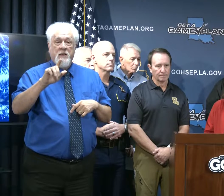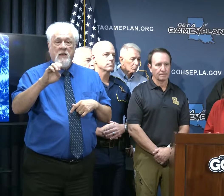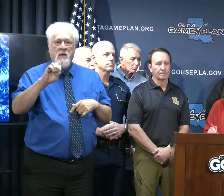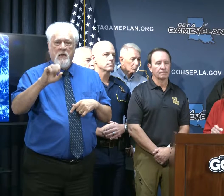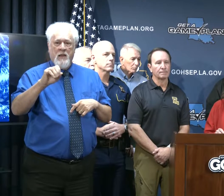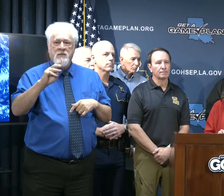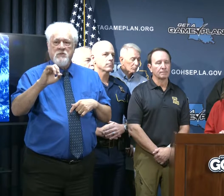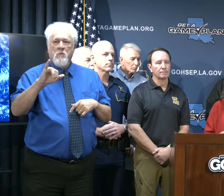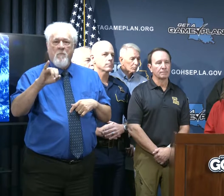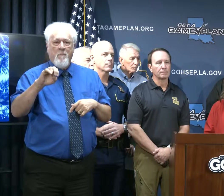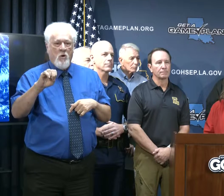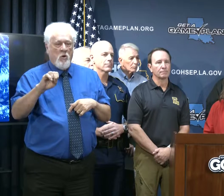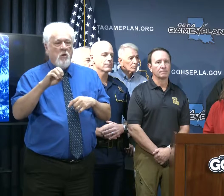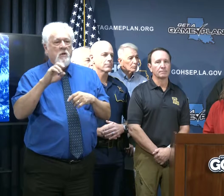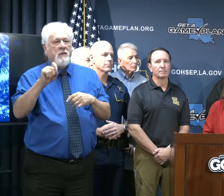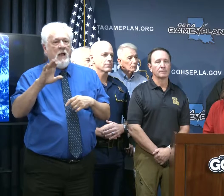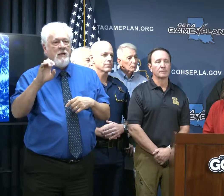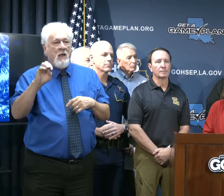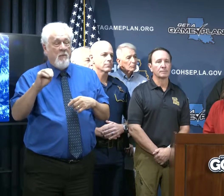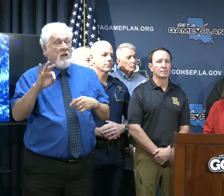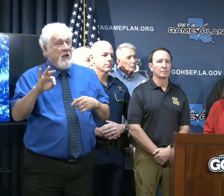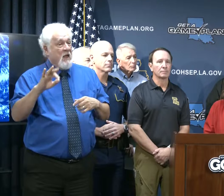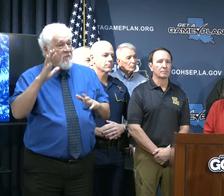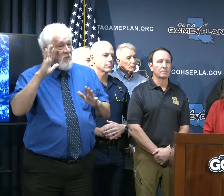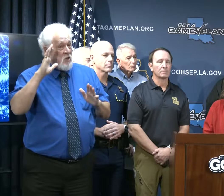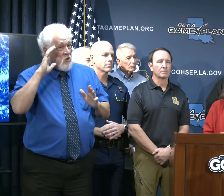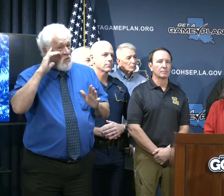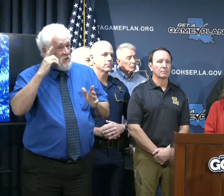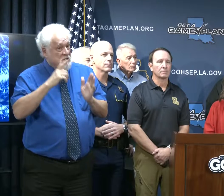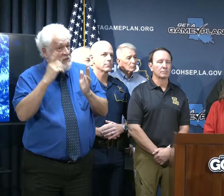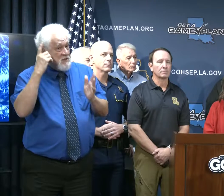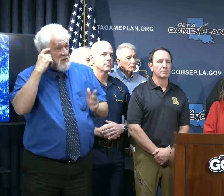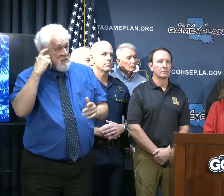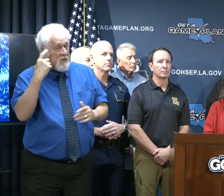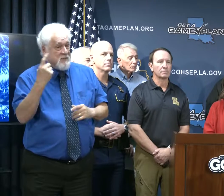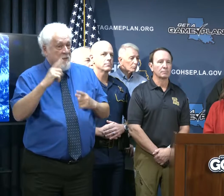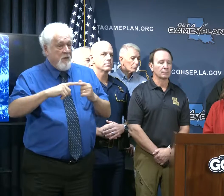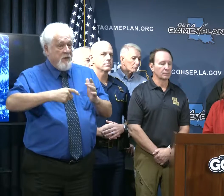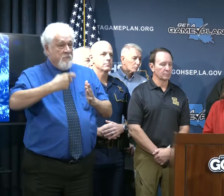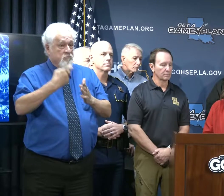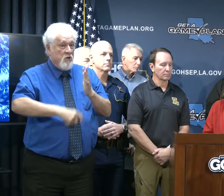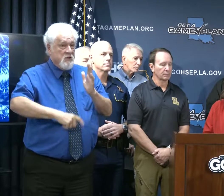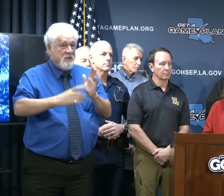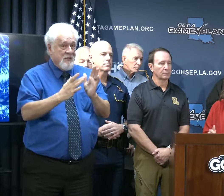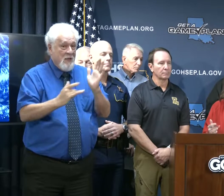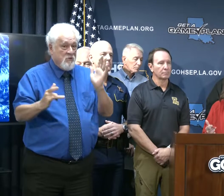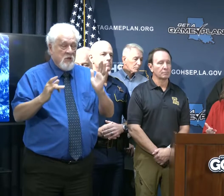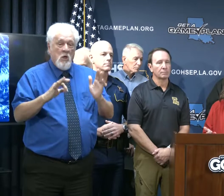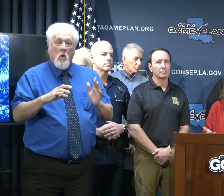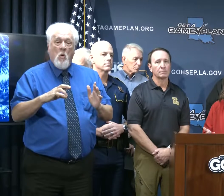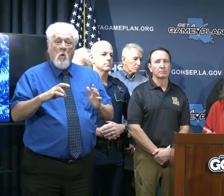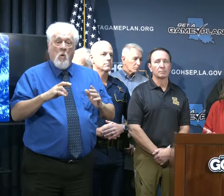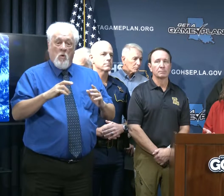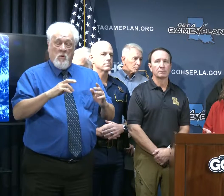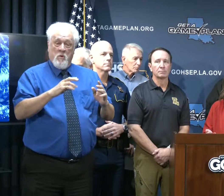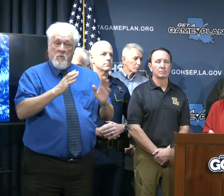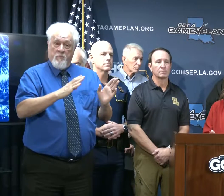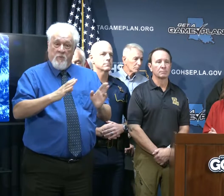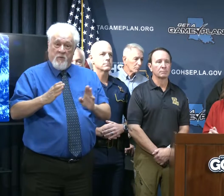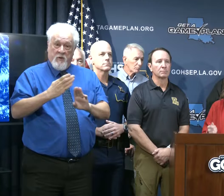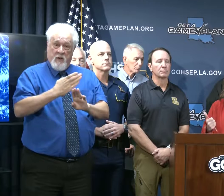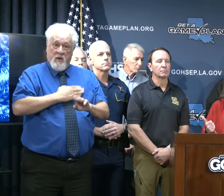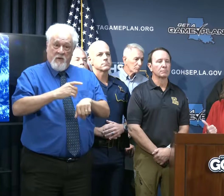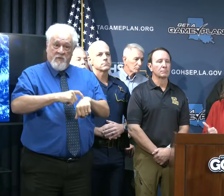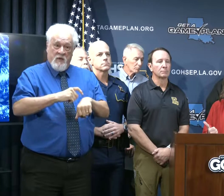www.aglizmerle.com. If you suspect that someone is price gouging or has already been a victim while preparing for the storm, there's a few things that you can